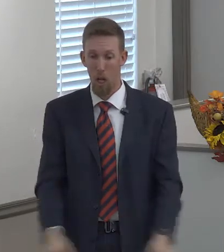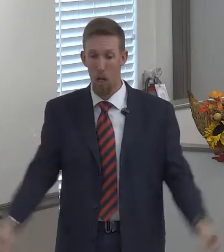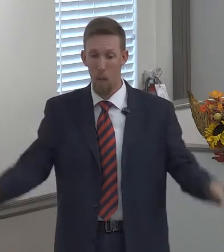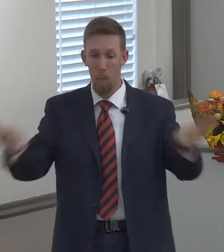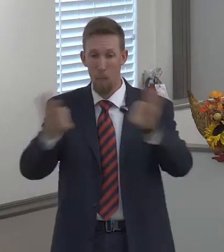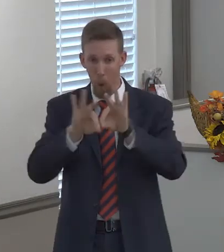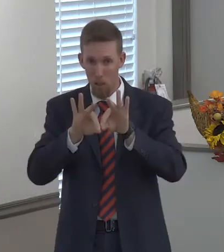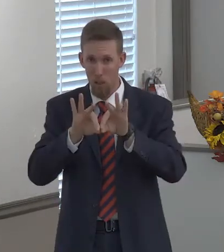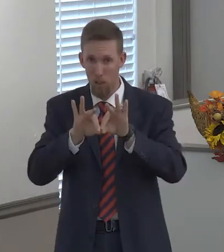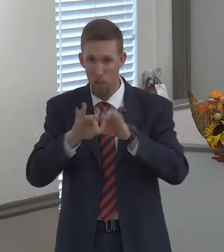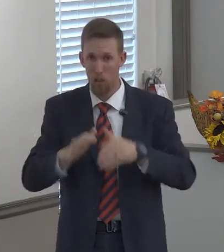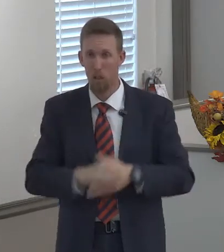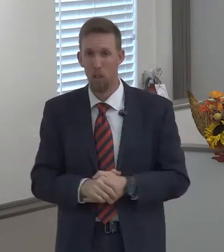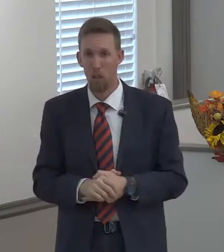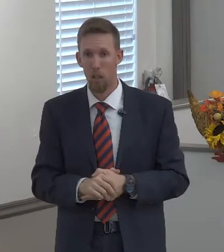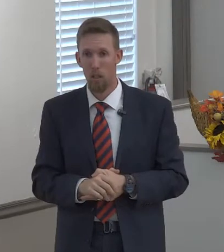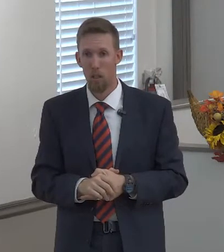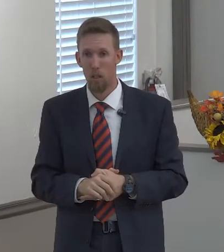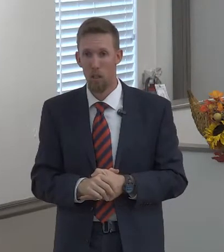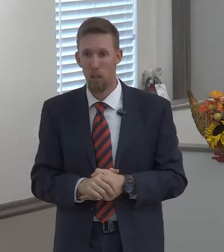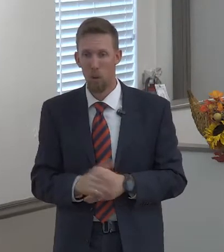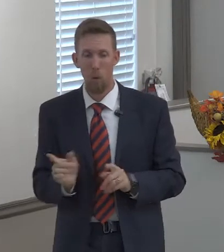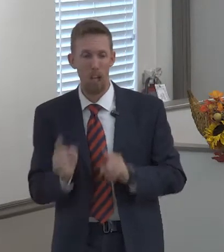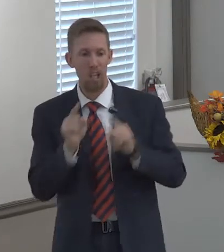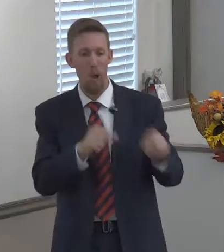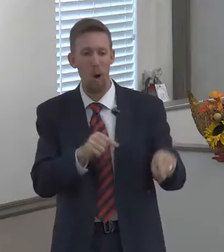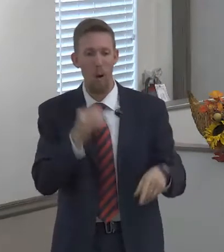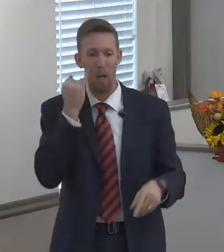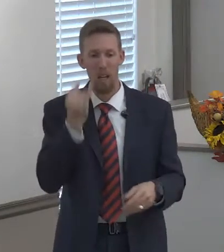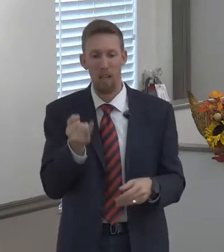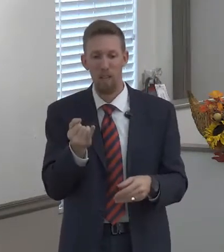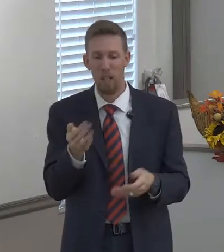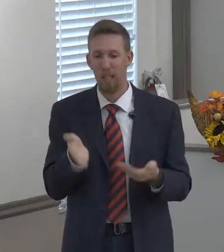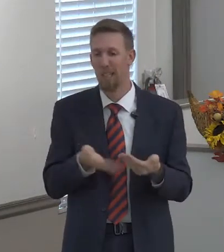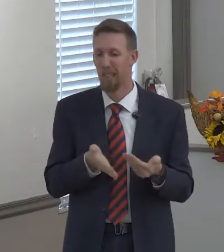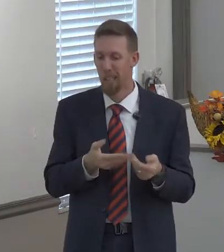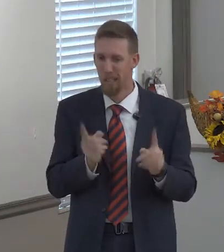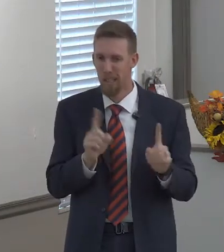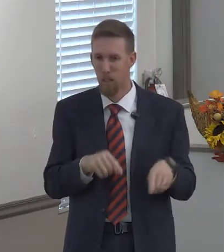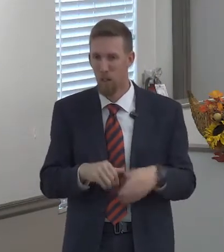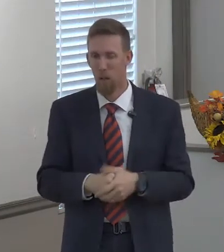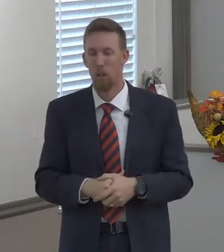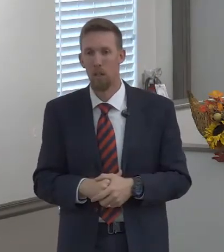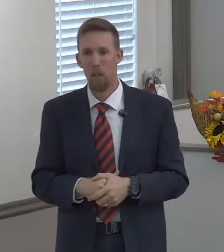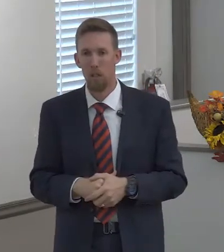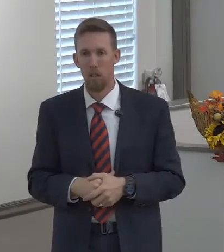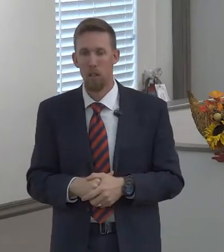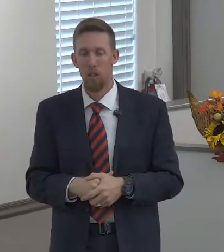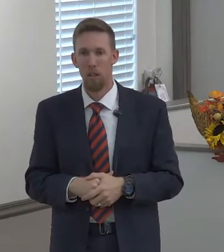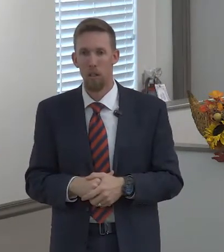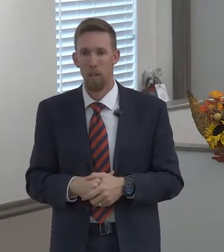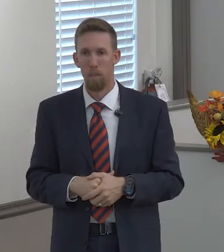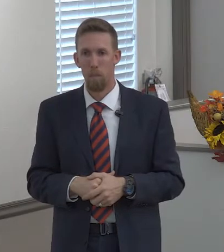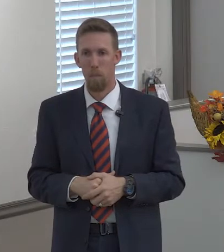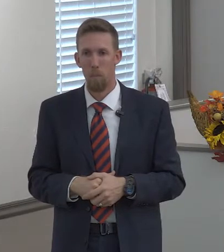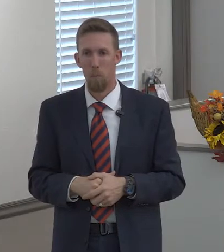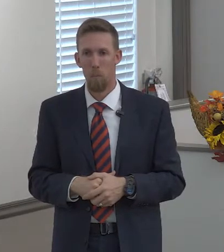maybe they'll come to church on Easter, because after all, that's the biggest, you know, Easter and Christmas are the big events of the